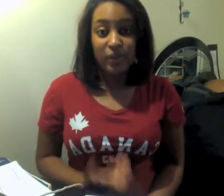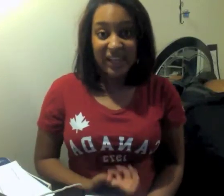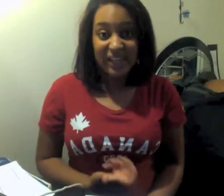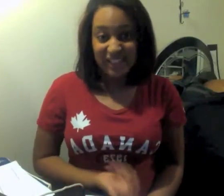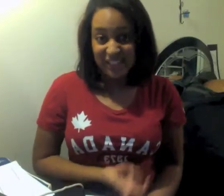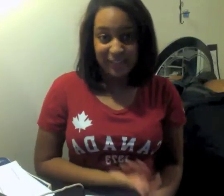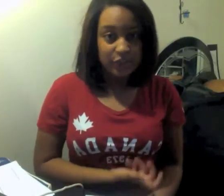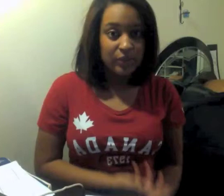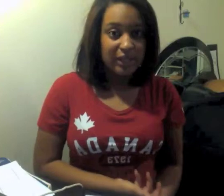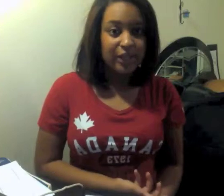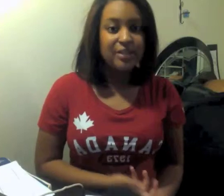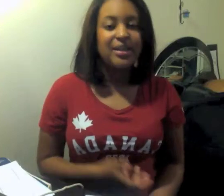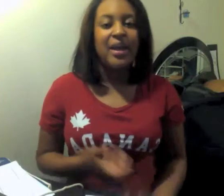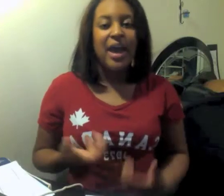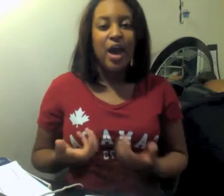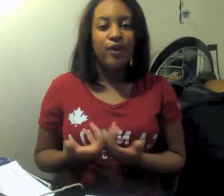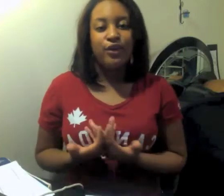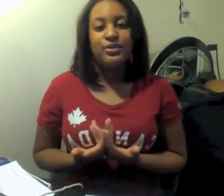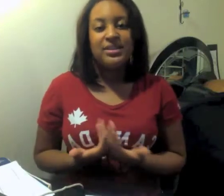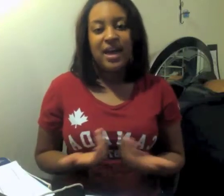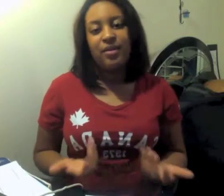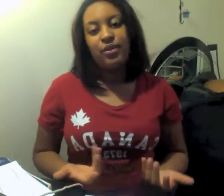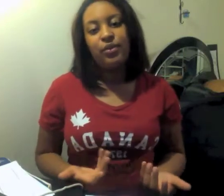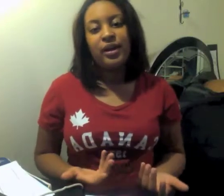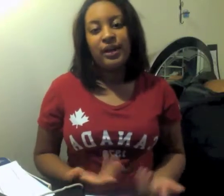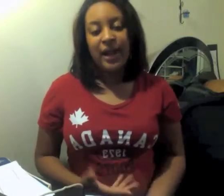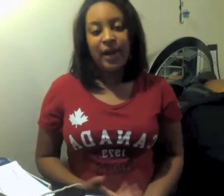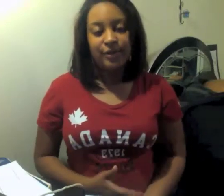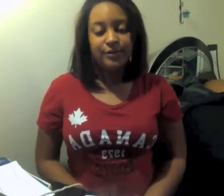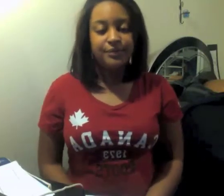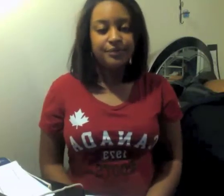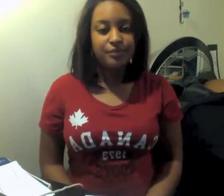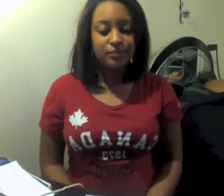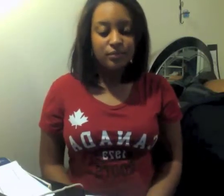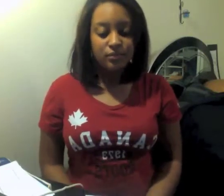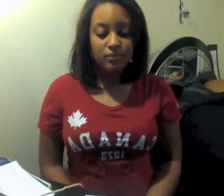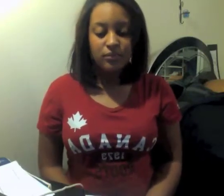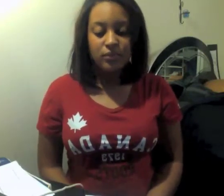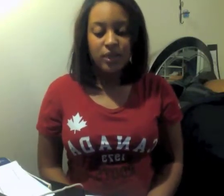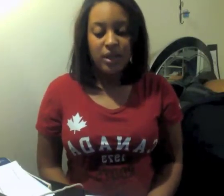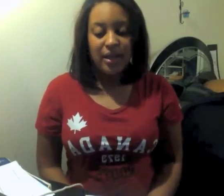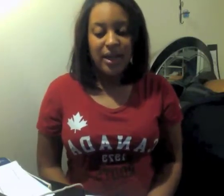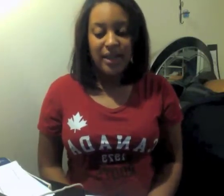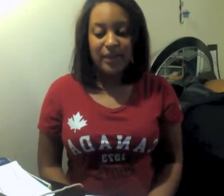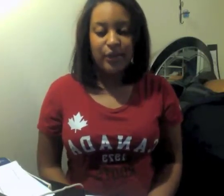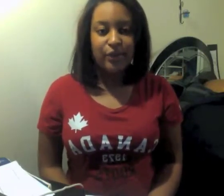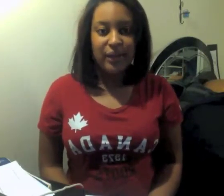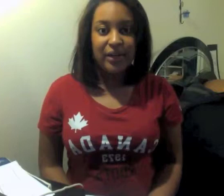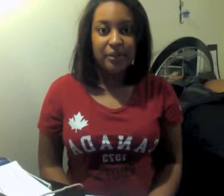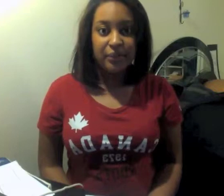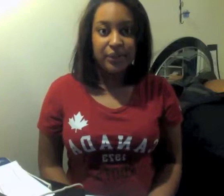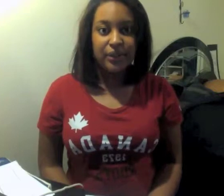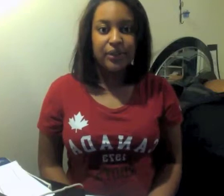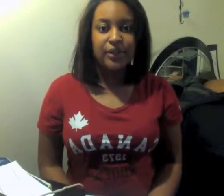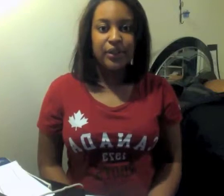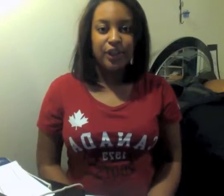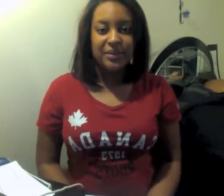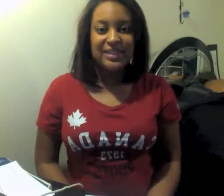read individual letters. However, you sound the word out. Kind of like when you're reading a book, you would